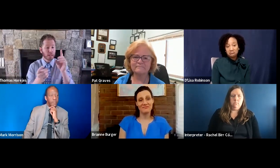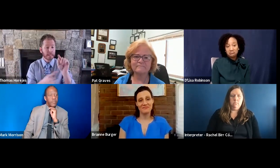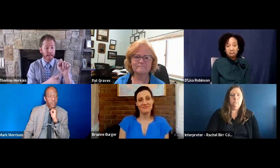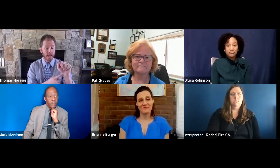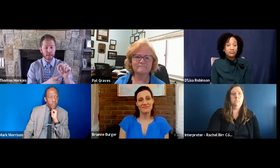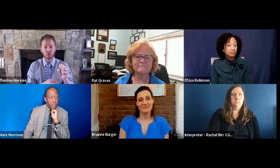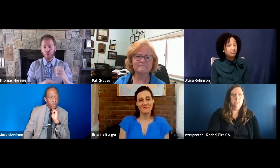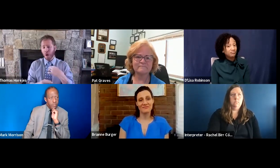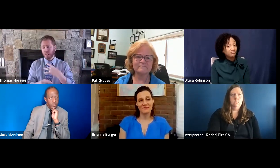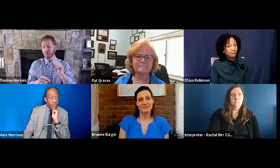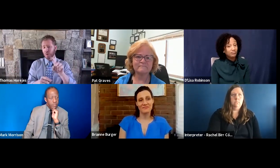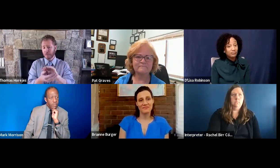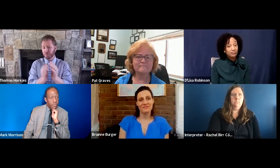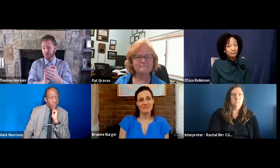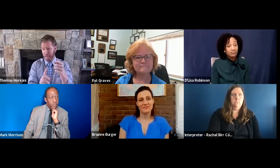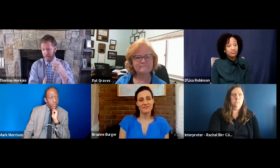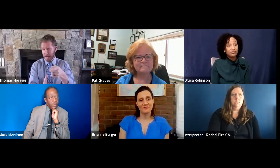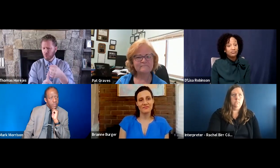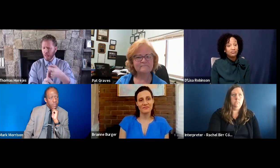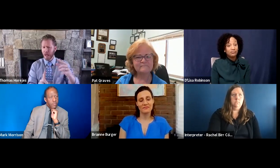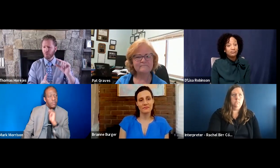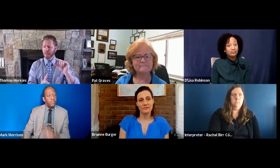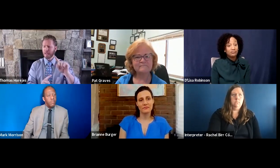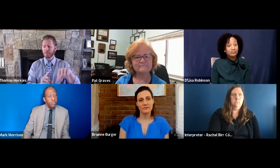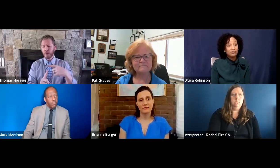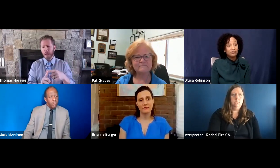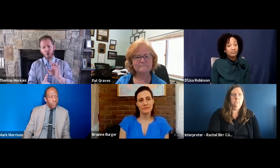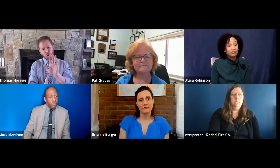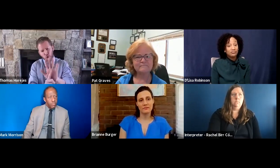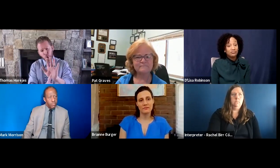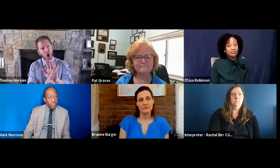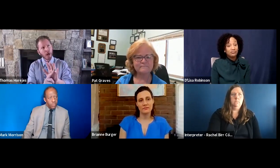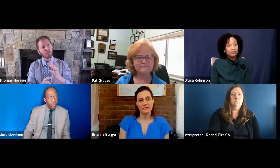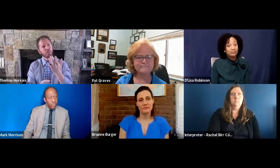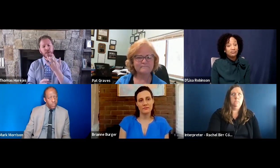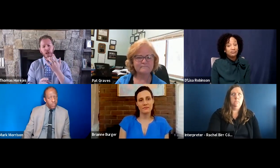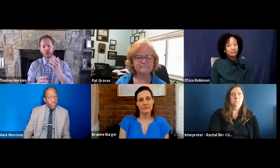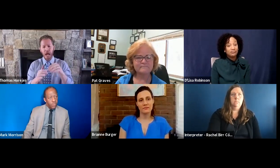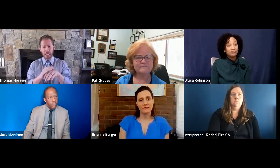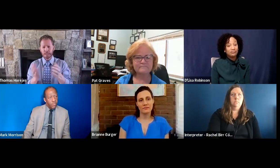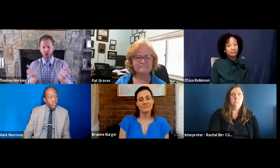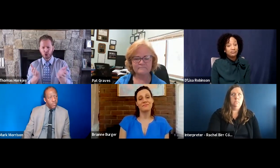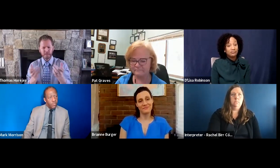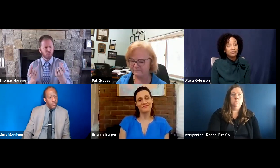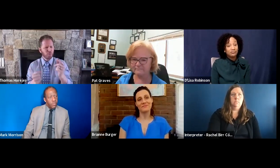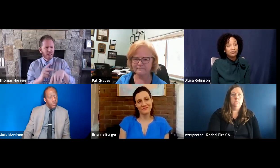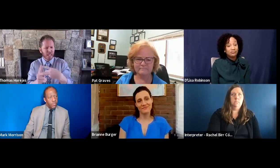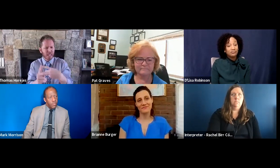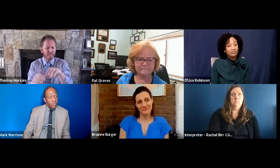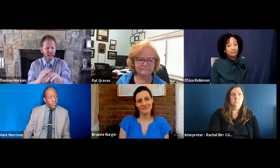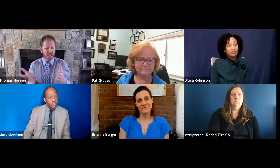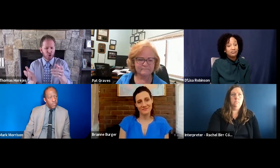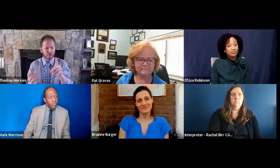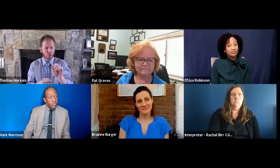apply. Interesting data. I'd like to ask Brianne to elaborate a little bit just about your preferred